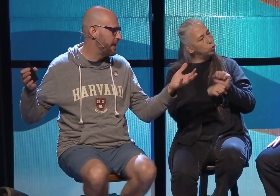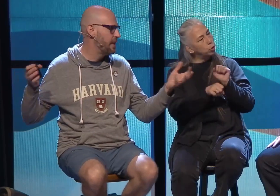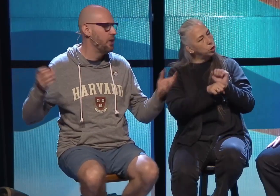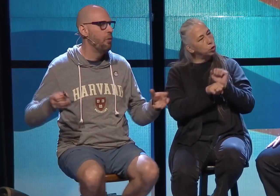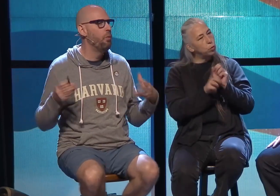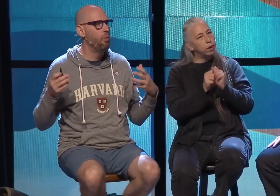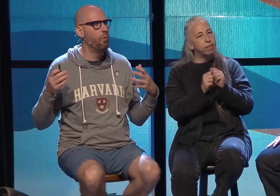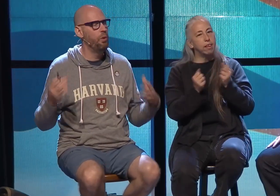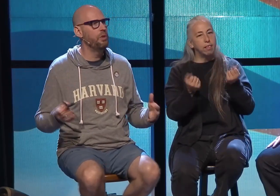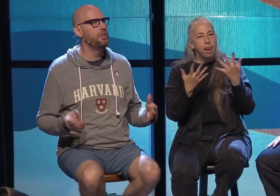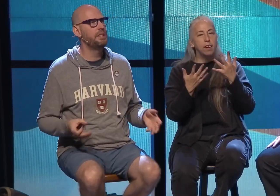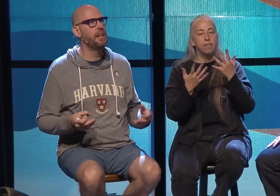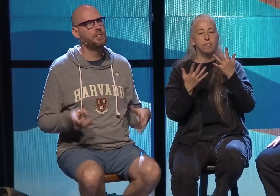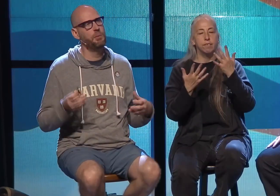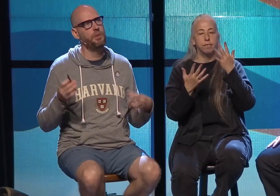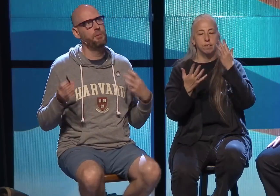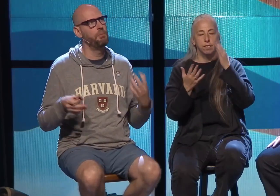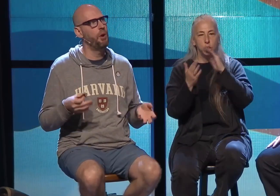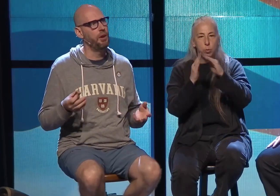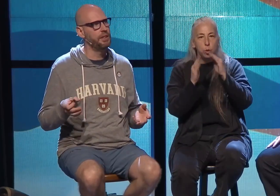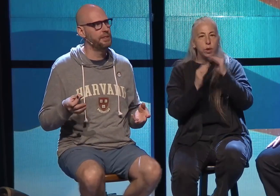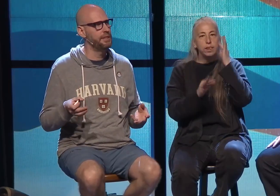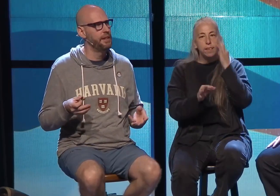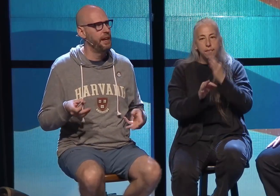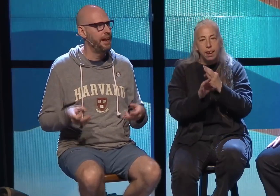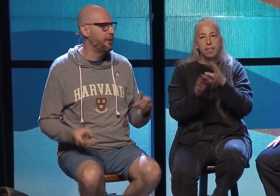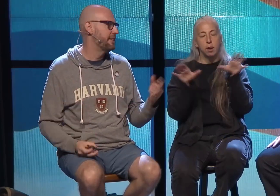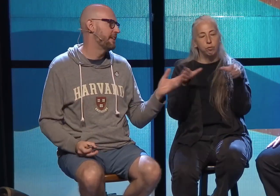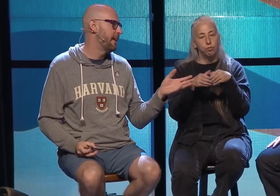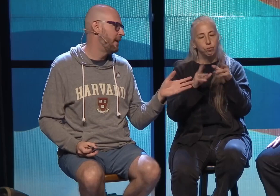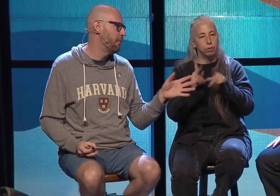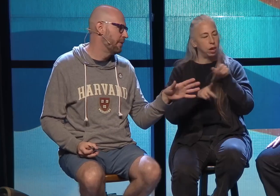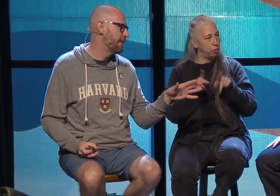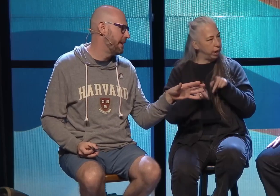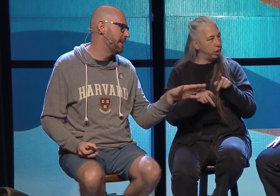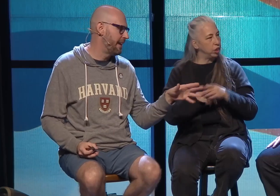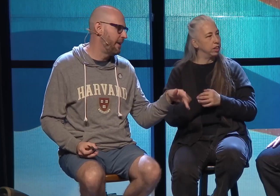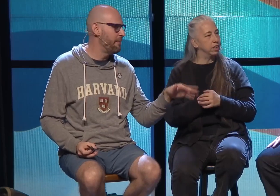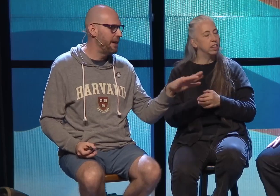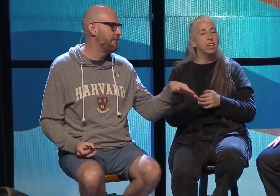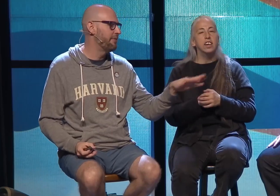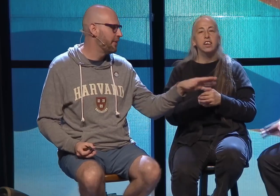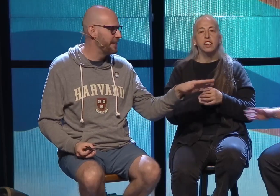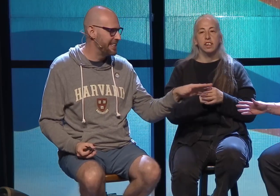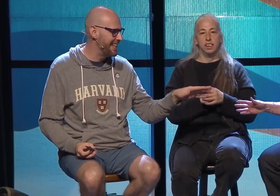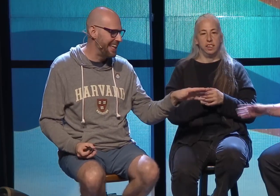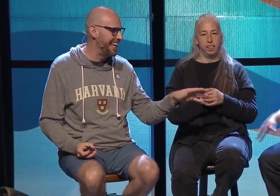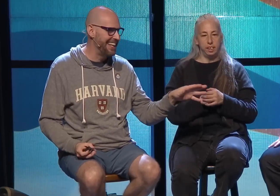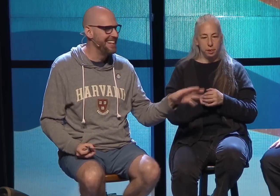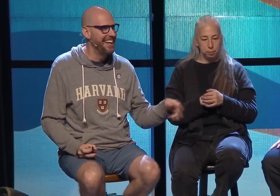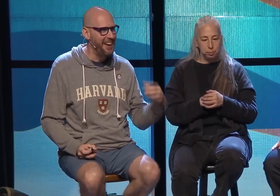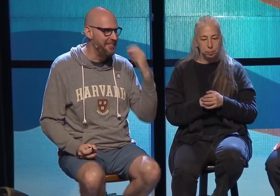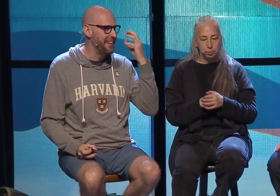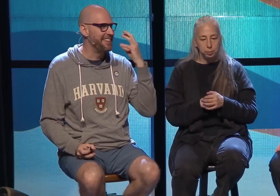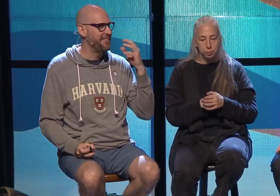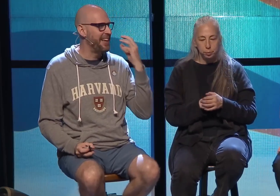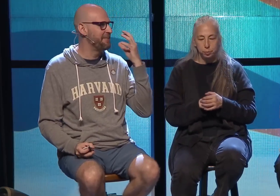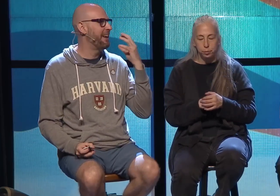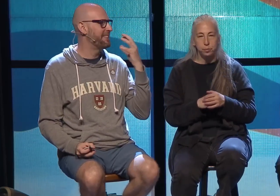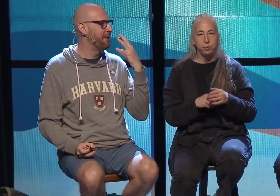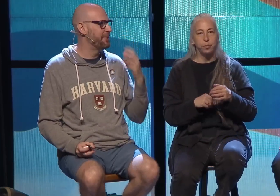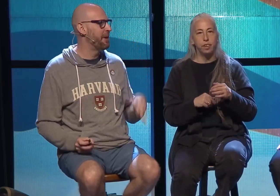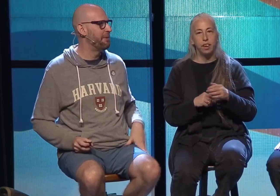communities of faith. What would you say are some of the marks? And I know it's a hot word, and I'm not referring to that. Yeah. I have